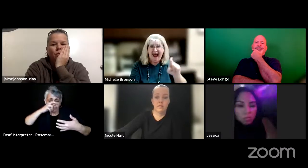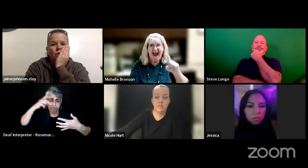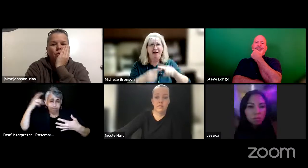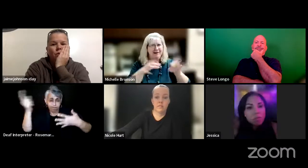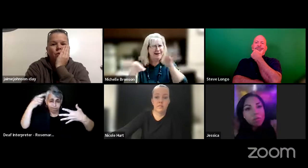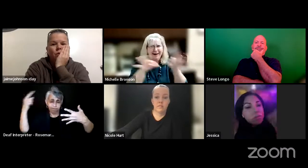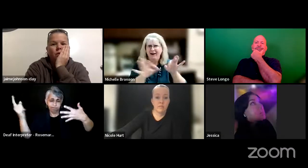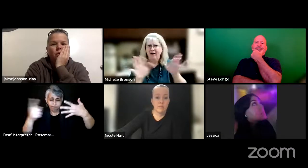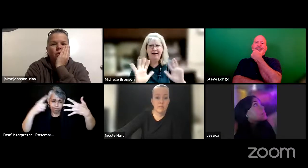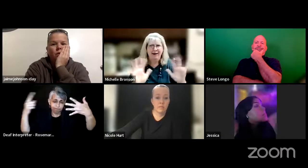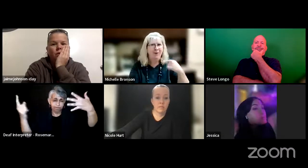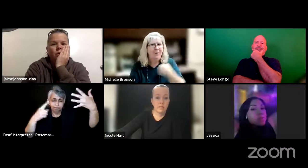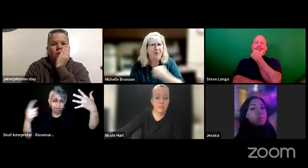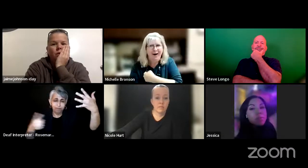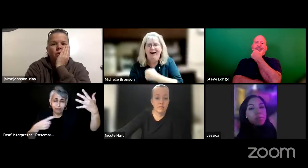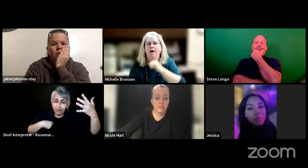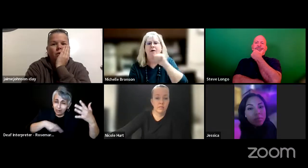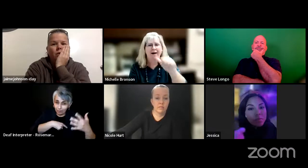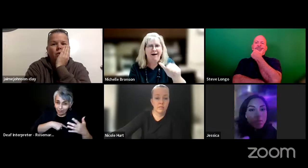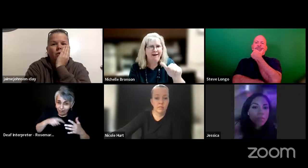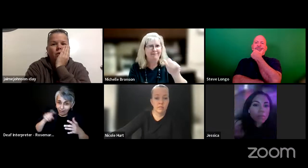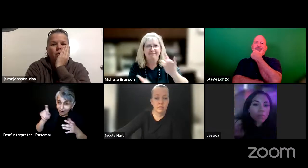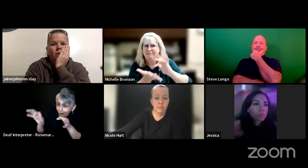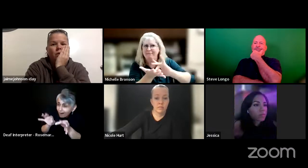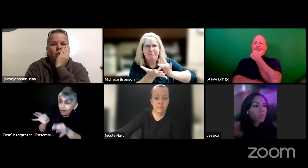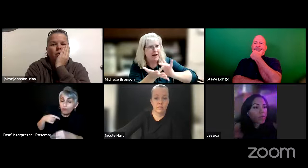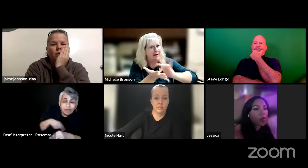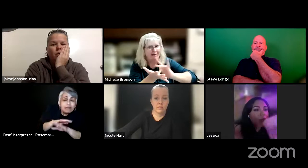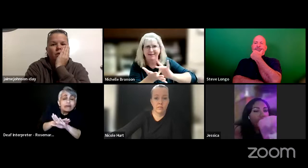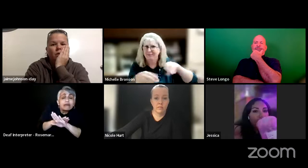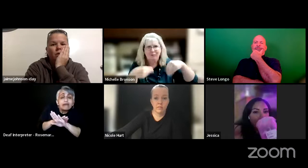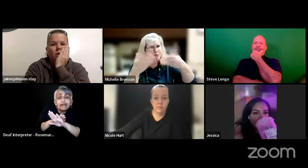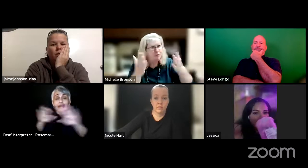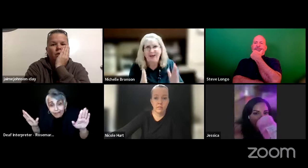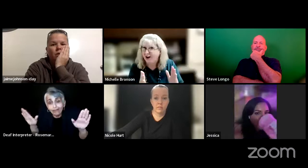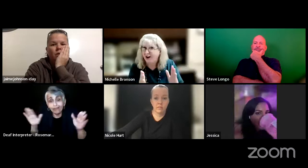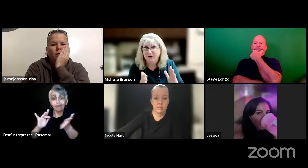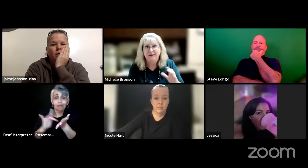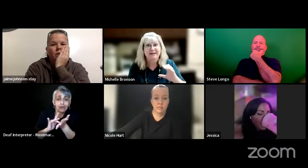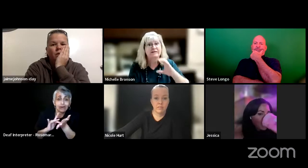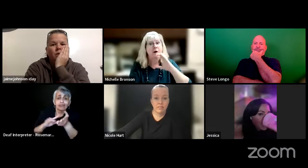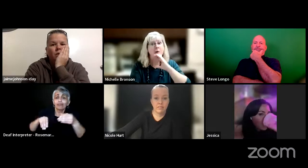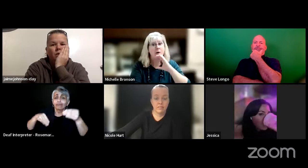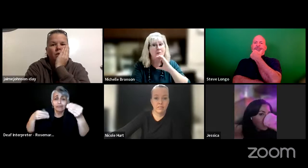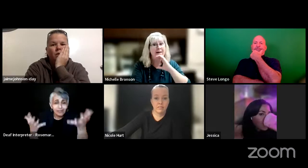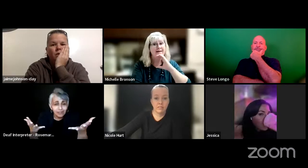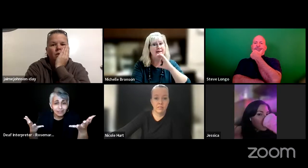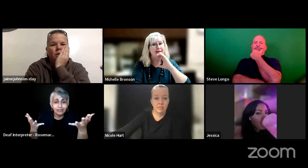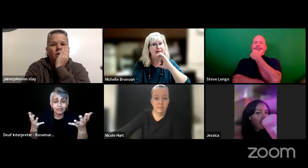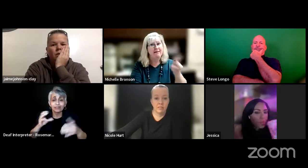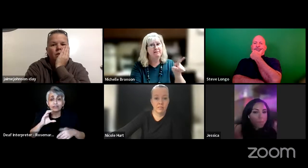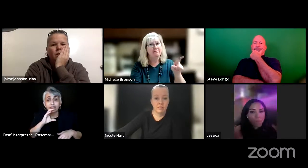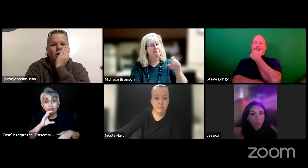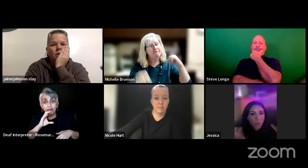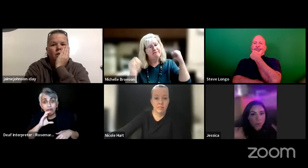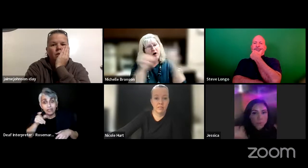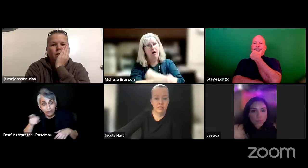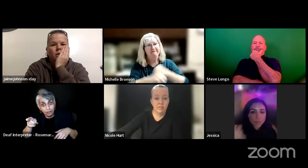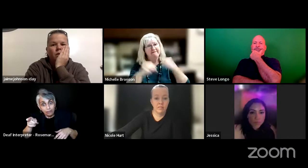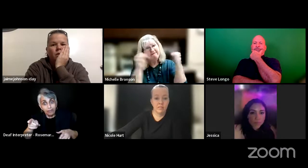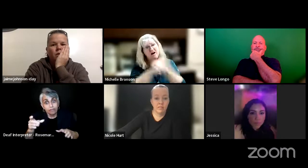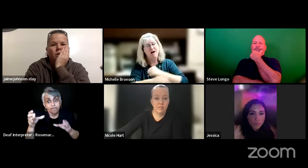A, B, C, and D. And we had to explain, look, we are not a medical provider. And